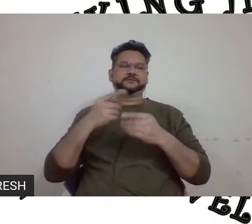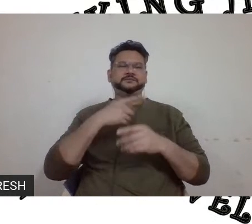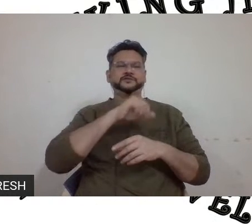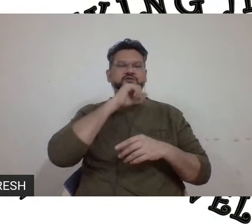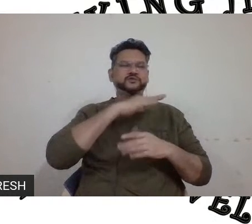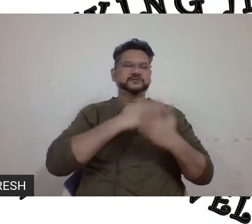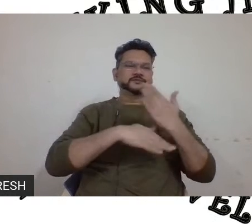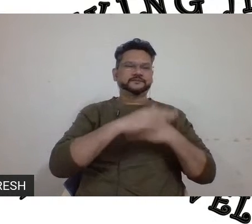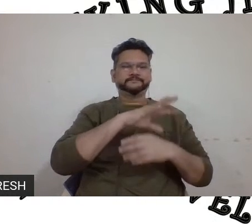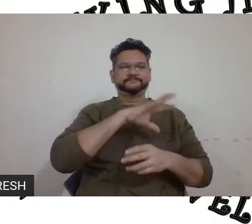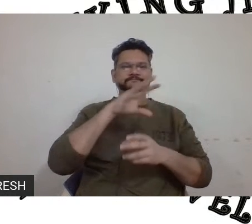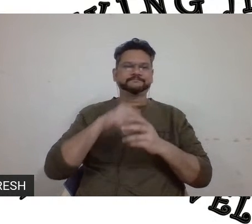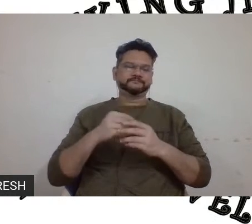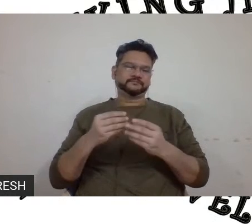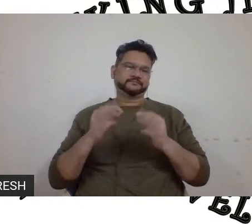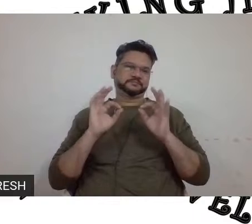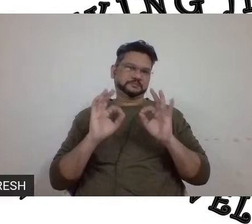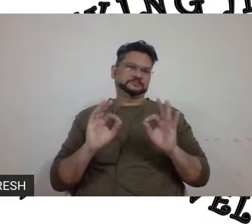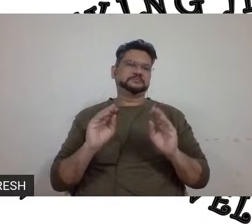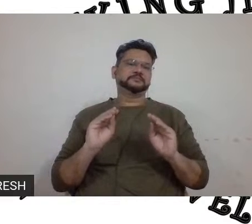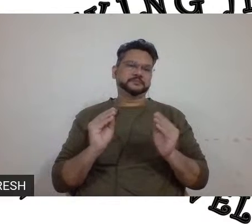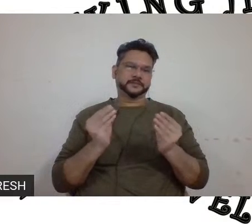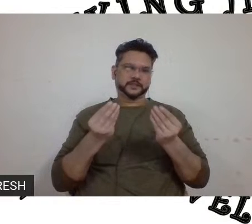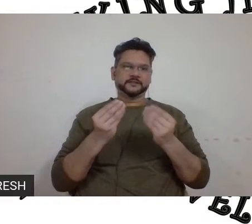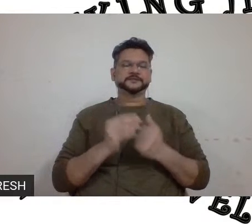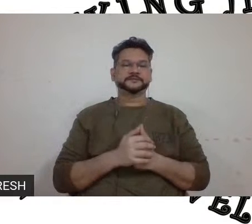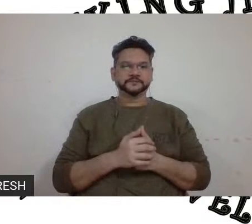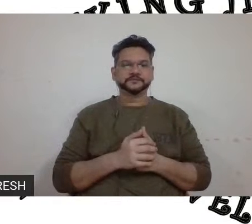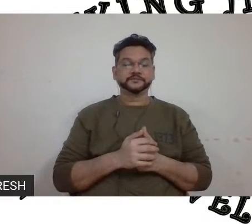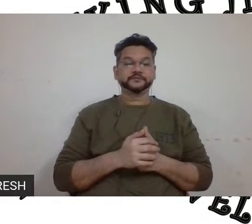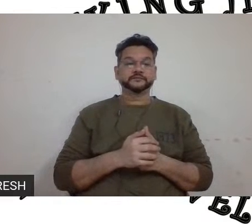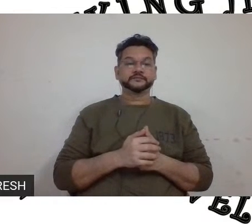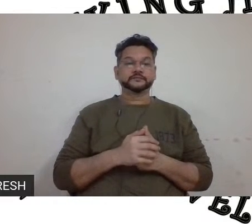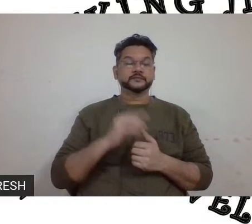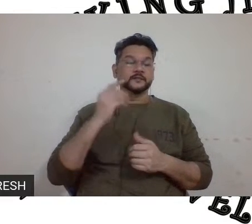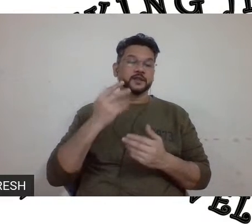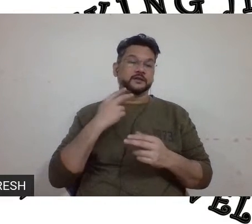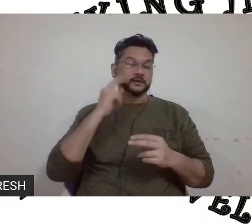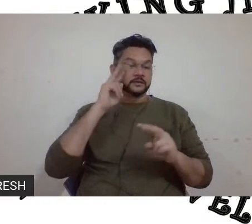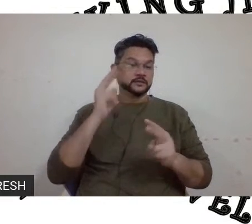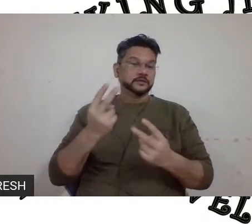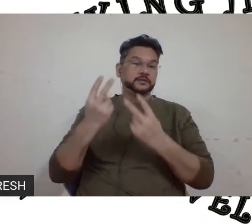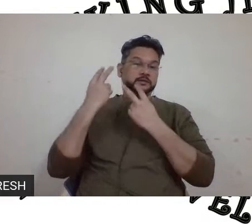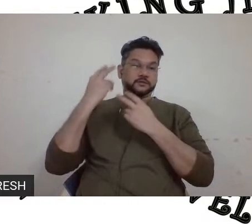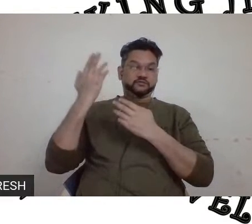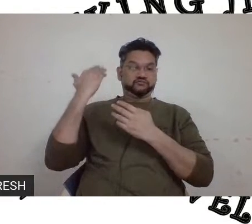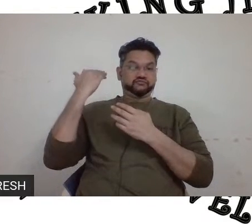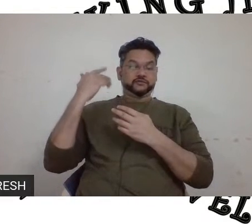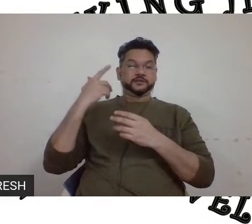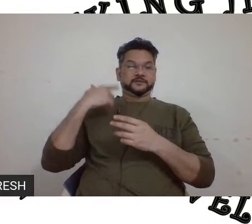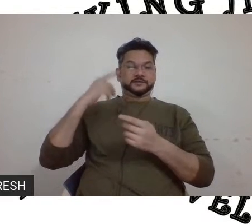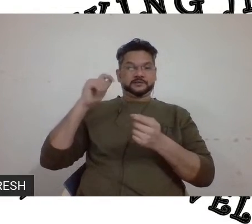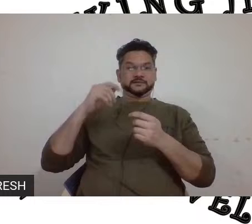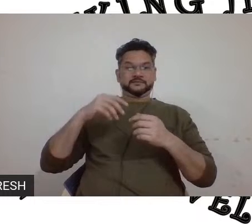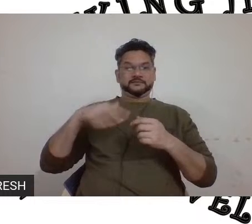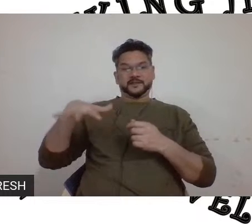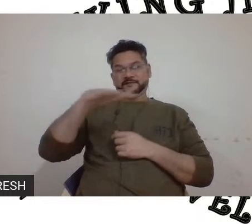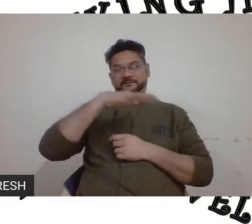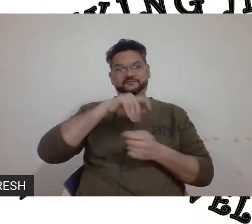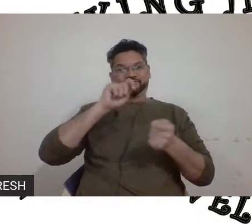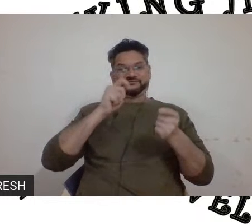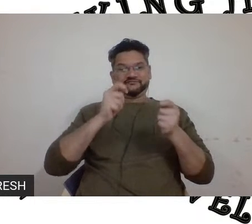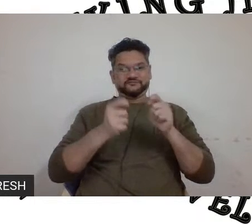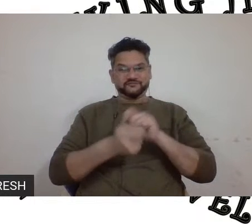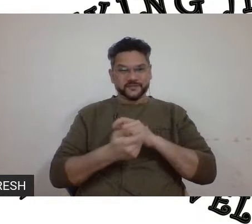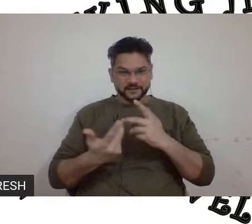Considering the changes which has resulted in the entire environment, the creation of identifying value